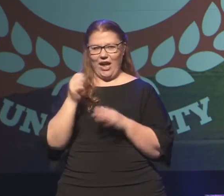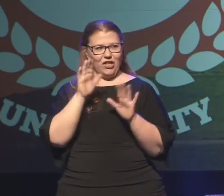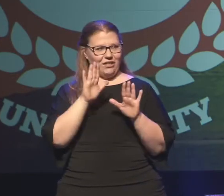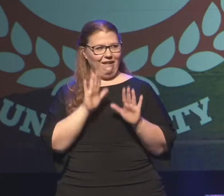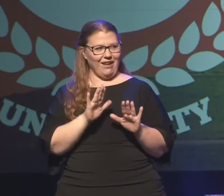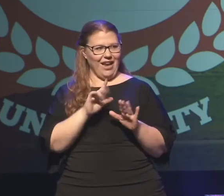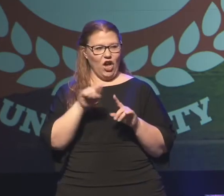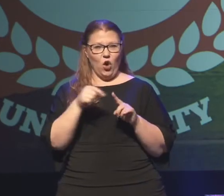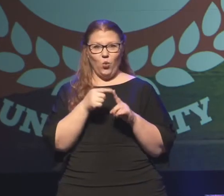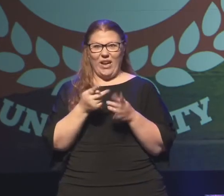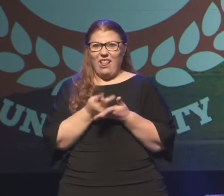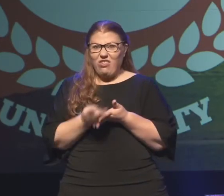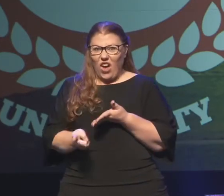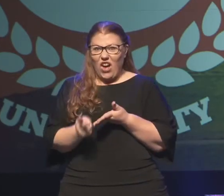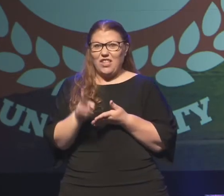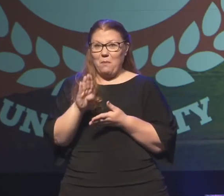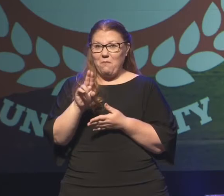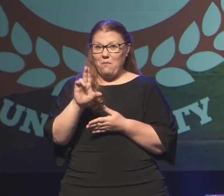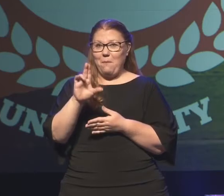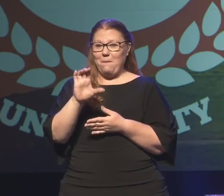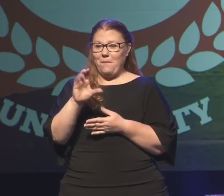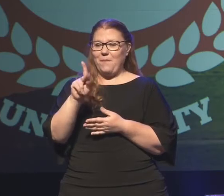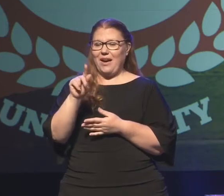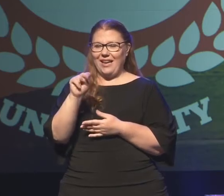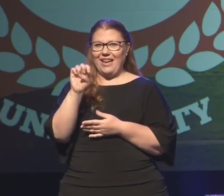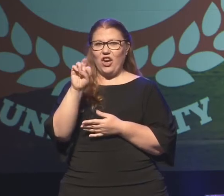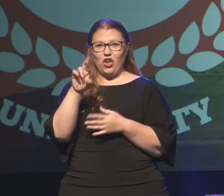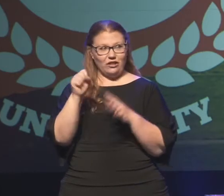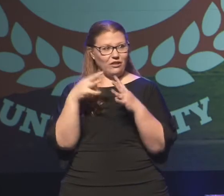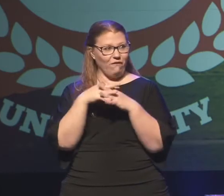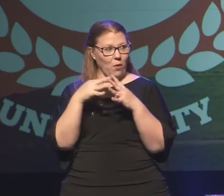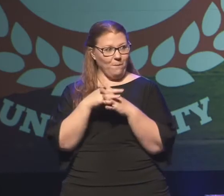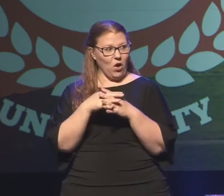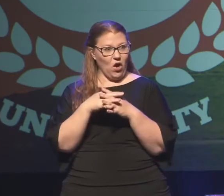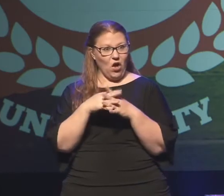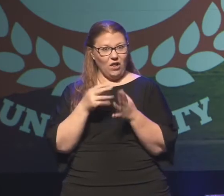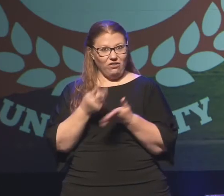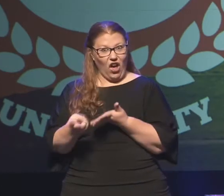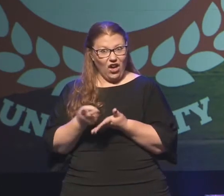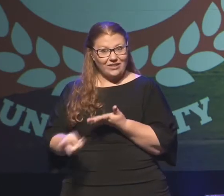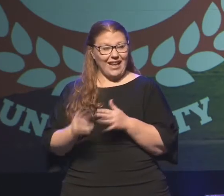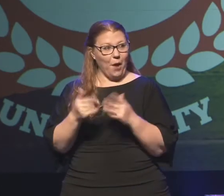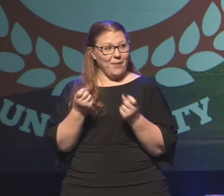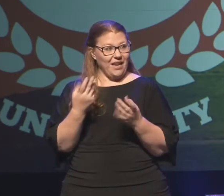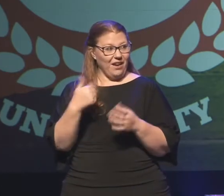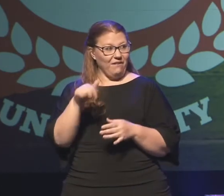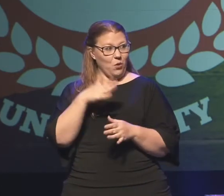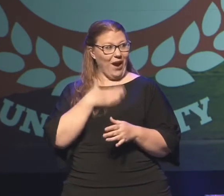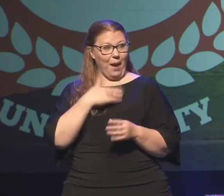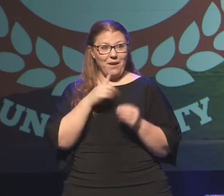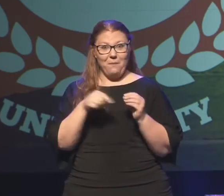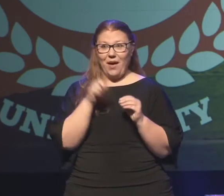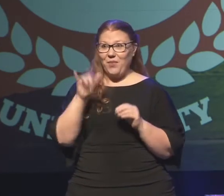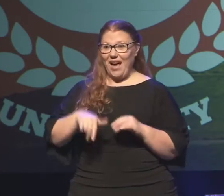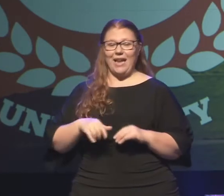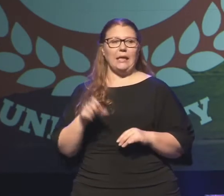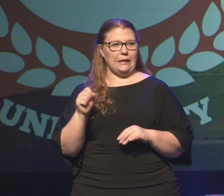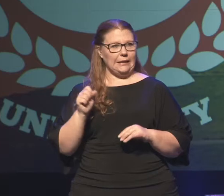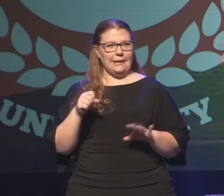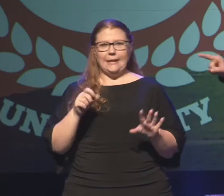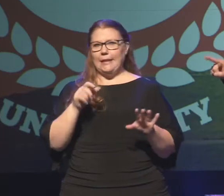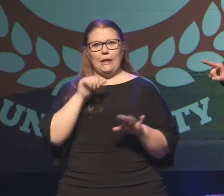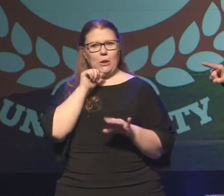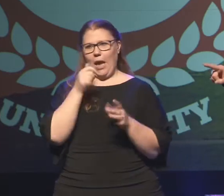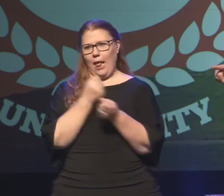Brady lost and the Buccaneers got beat out, how many of you were happy about that? Oh my, you